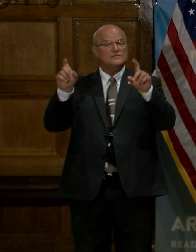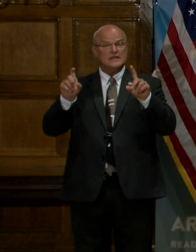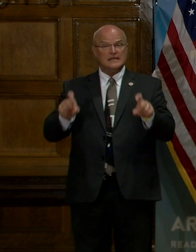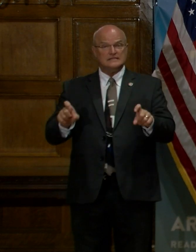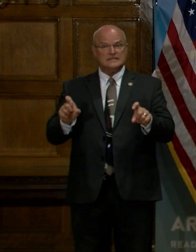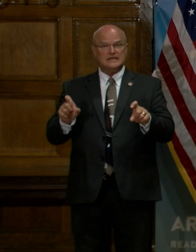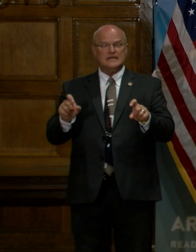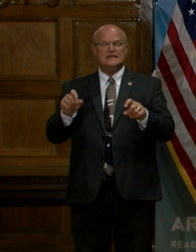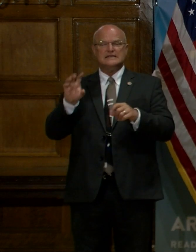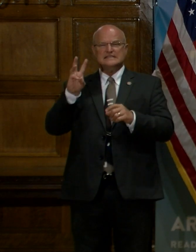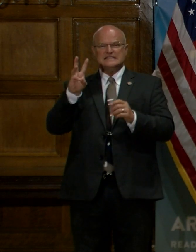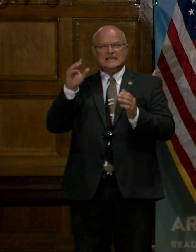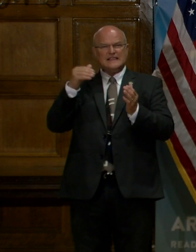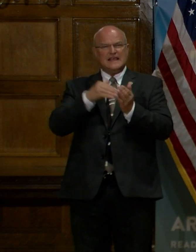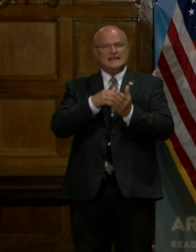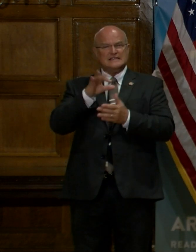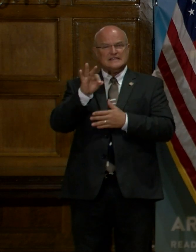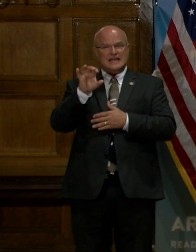testing, we tested